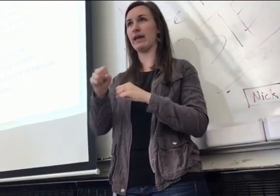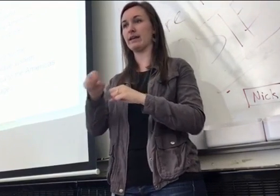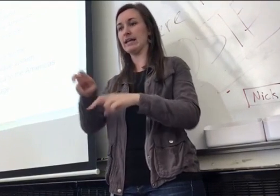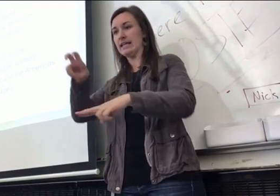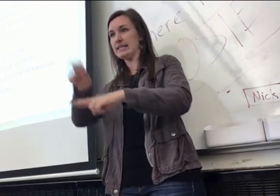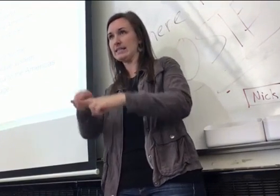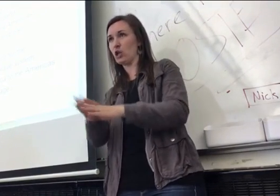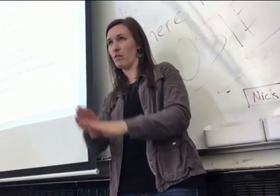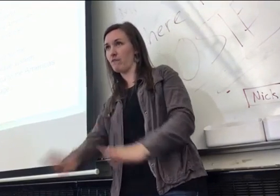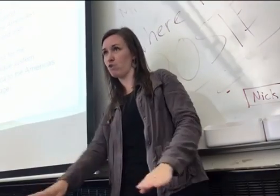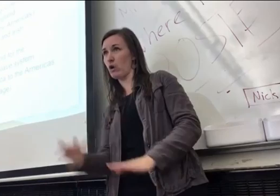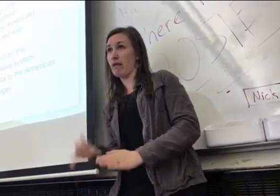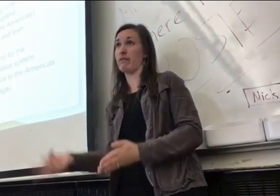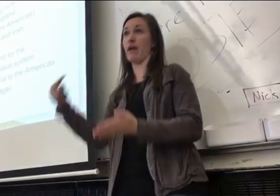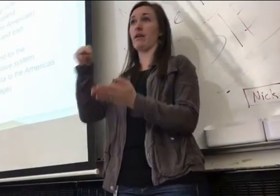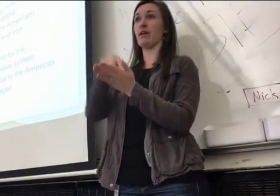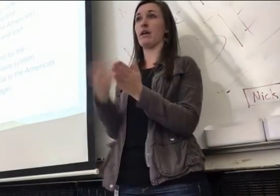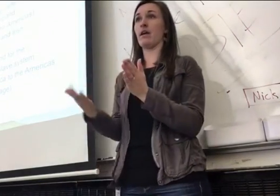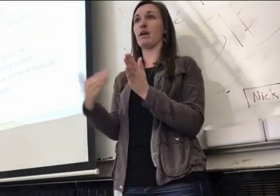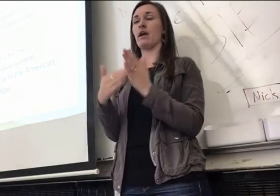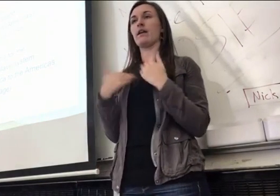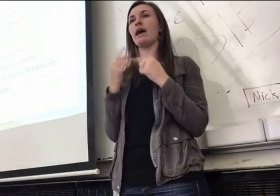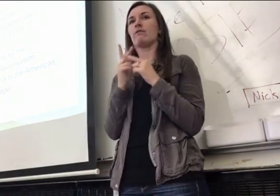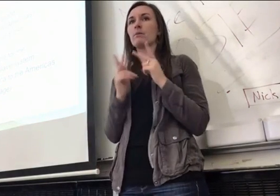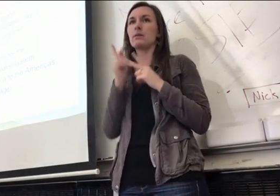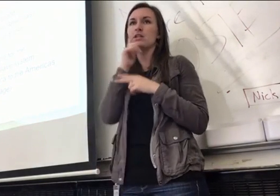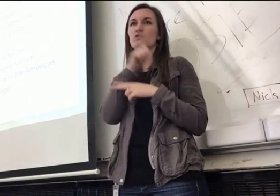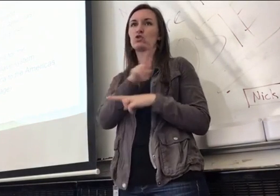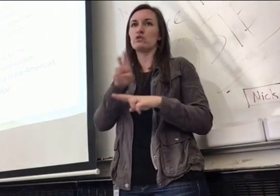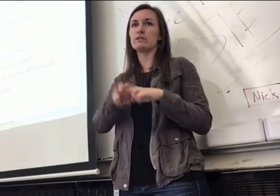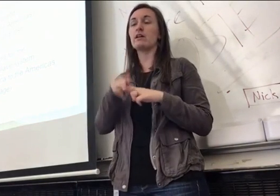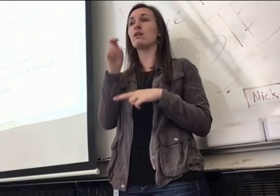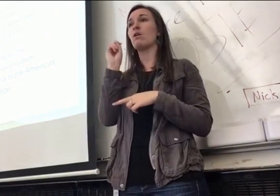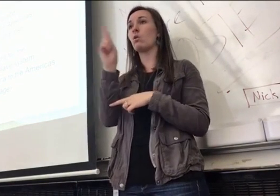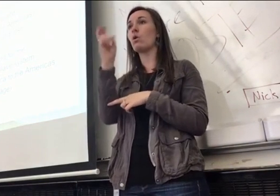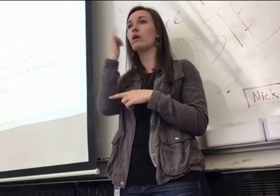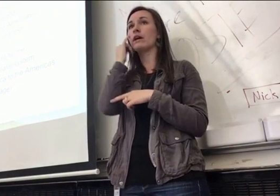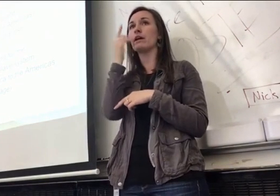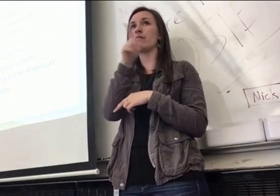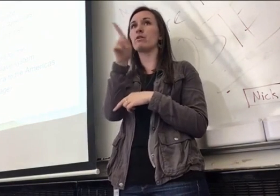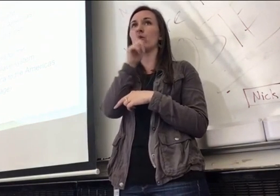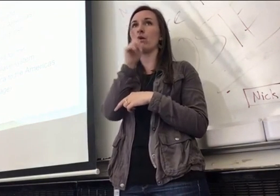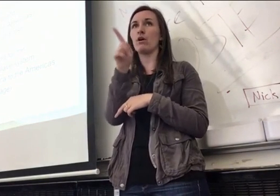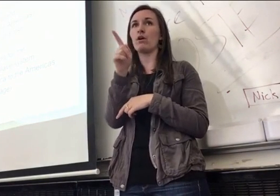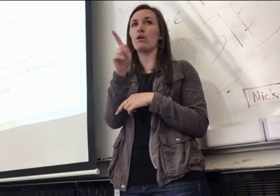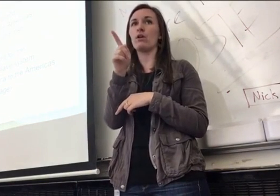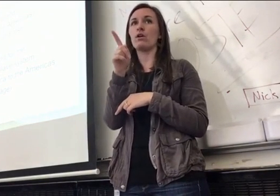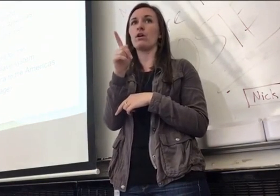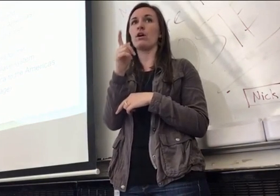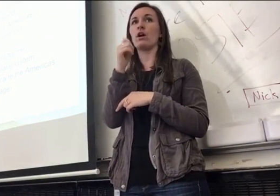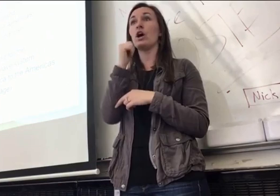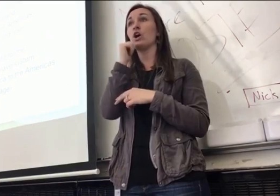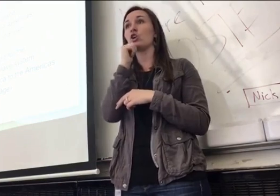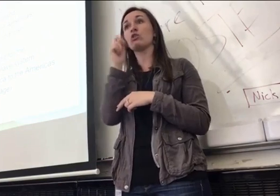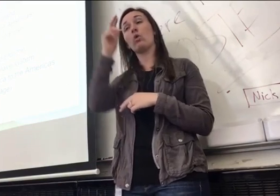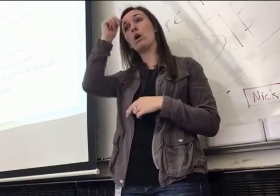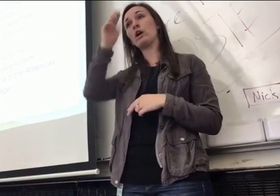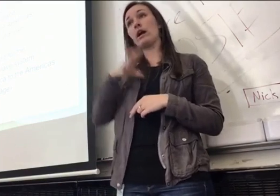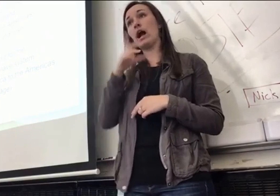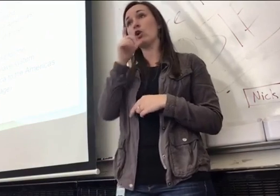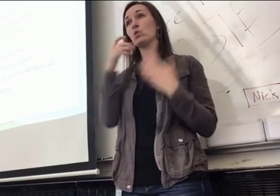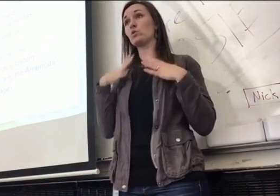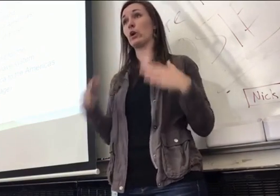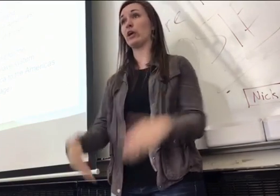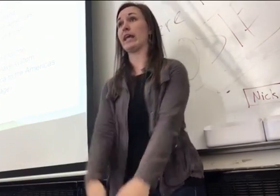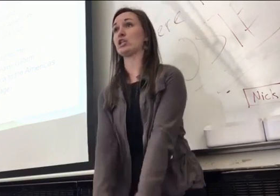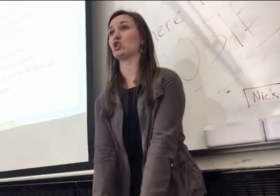again, I have a place for you to be able to sit. Or if you are a girl or a guy who is